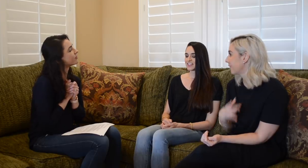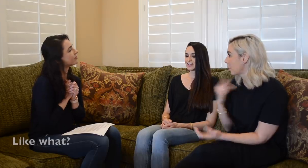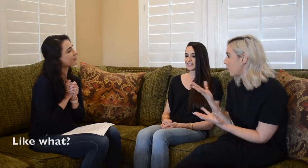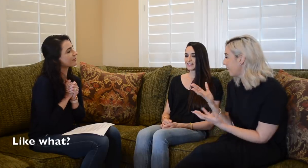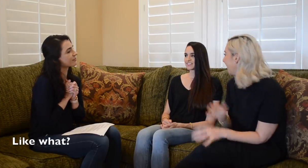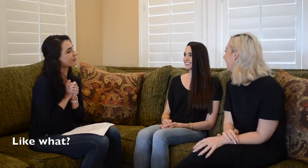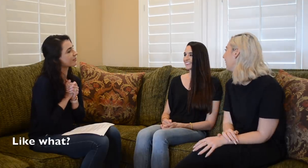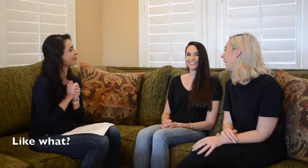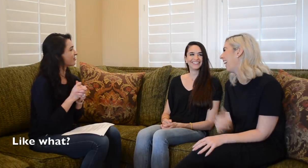Like what?